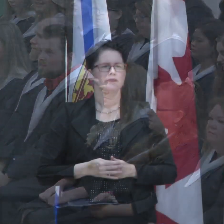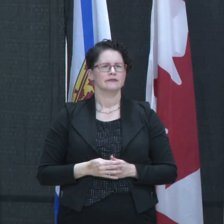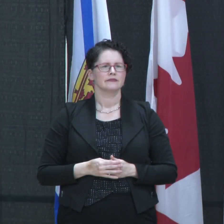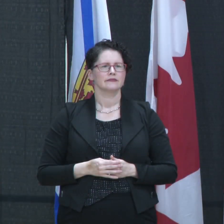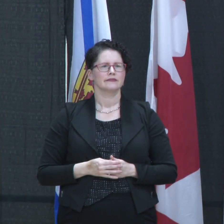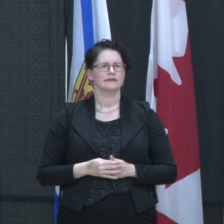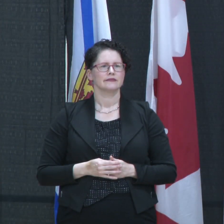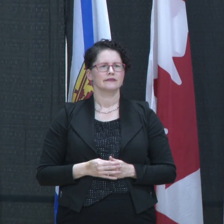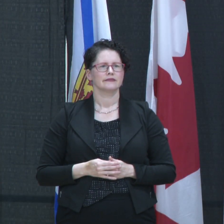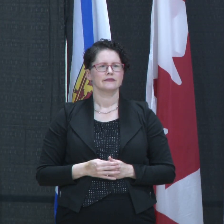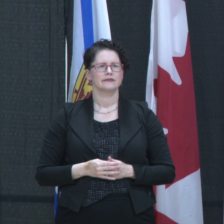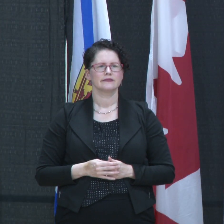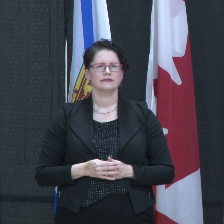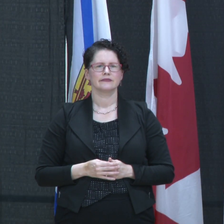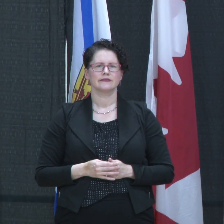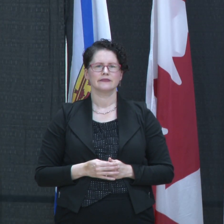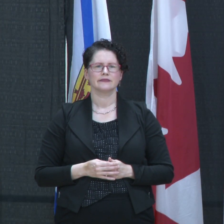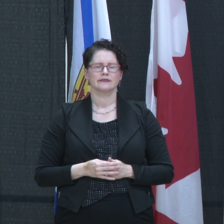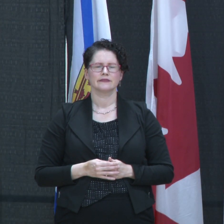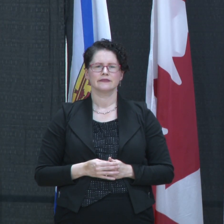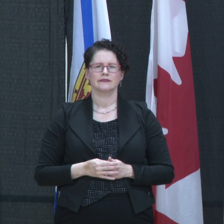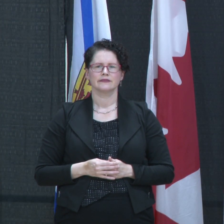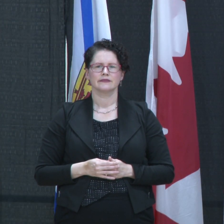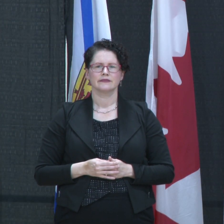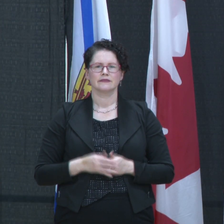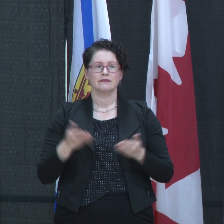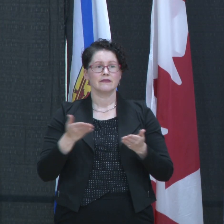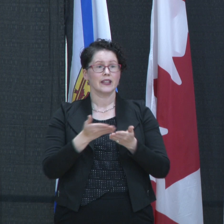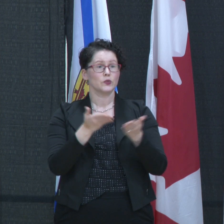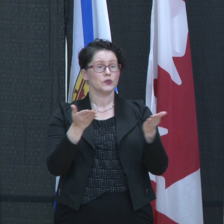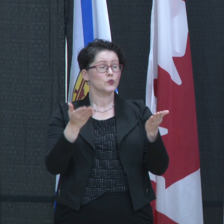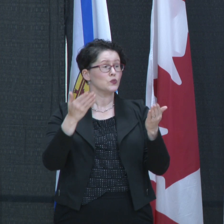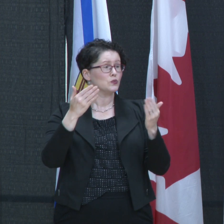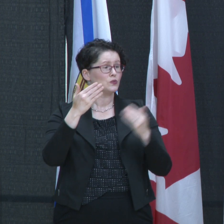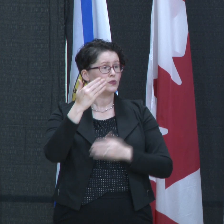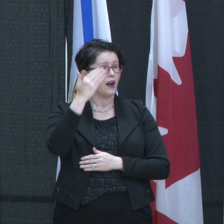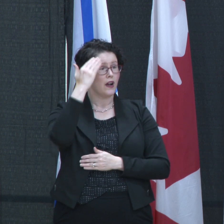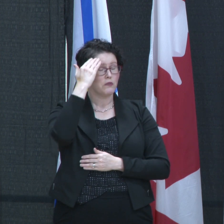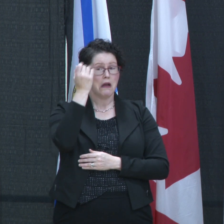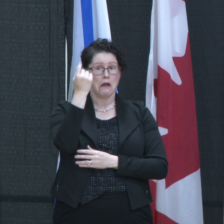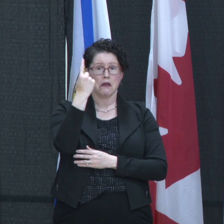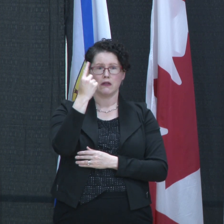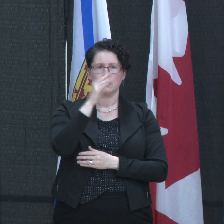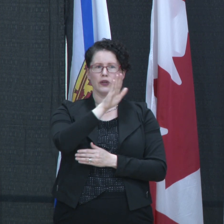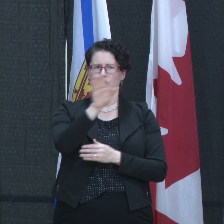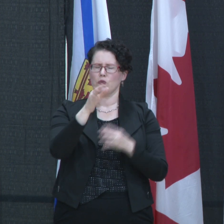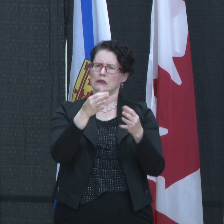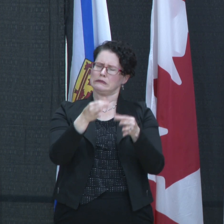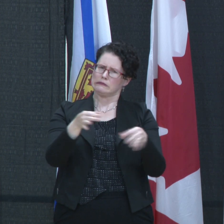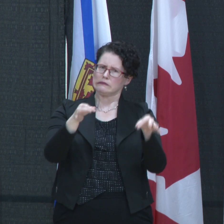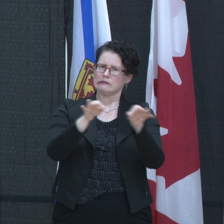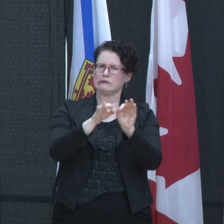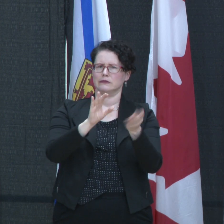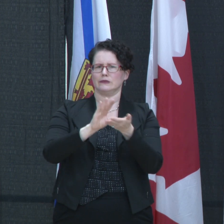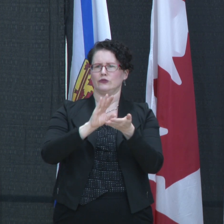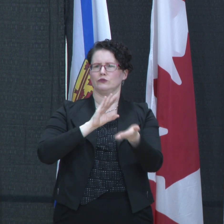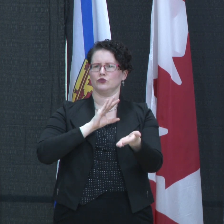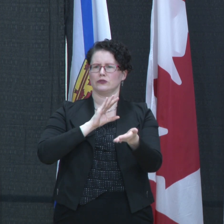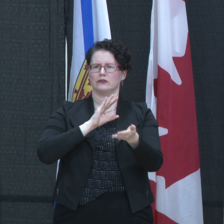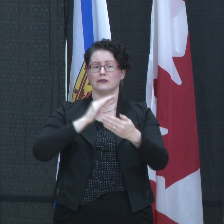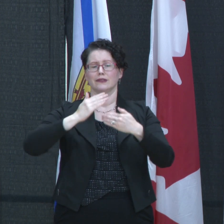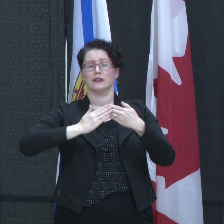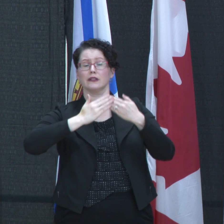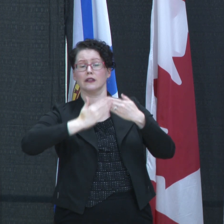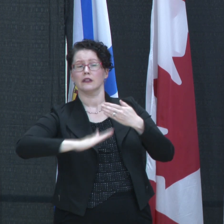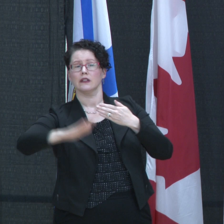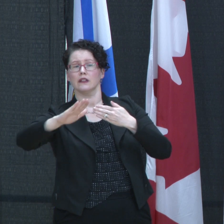Graduates, I hope you know and I hope you realize that your very significant contribution will have a positive impact on